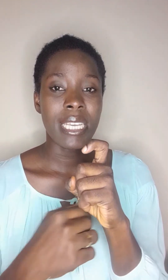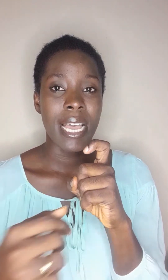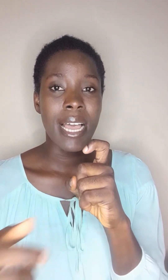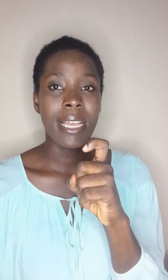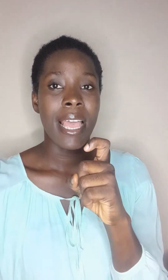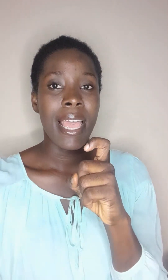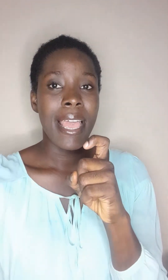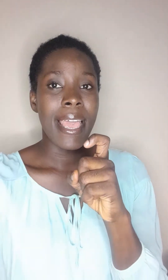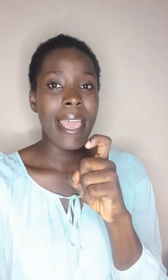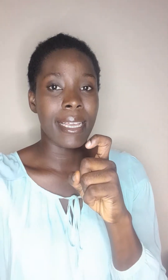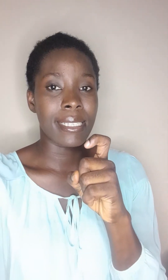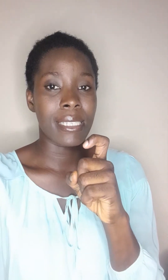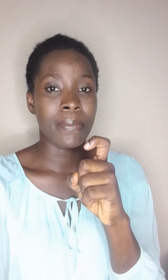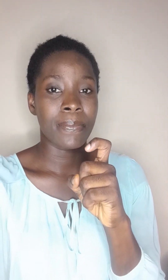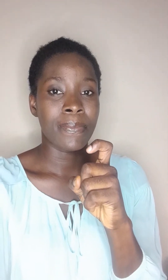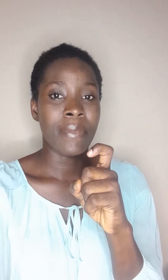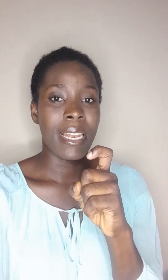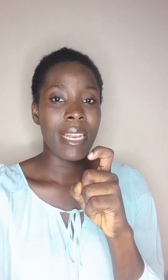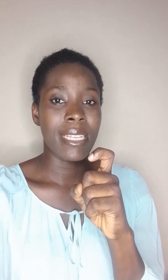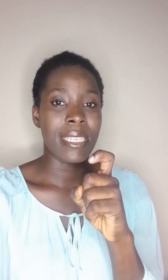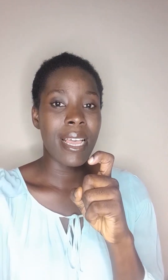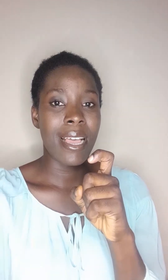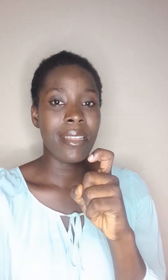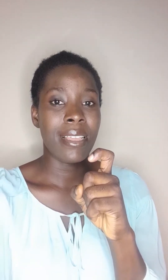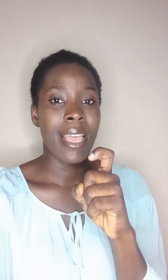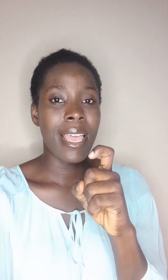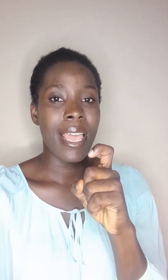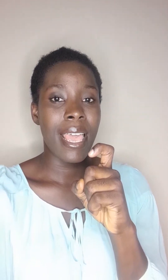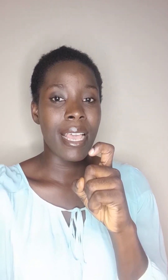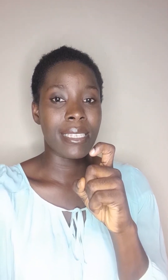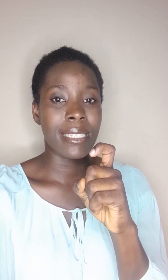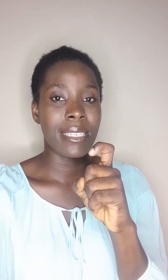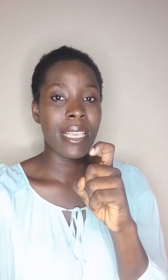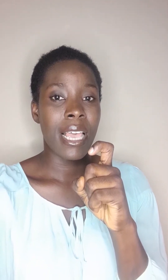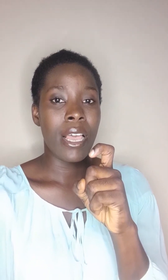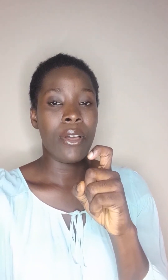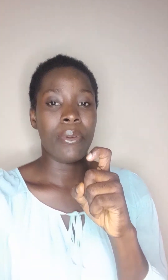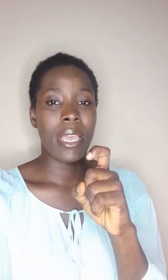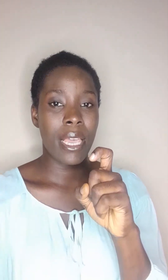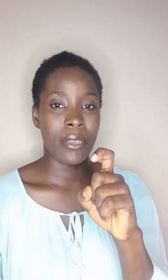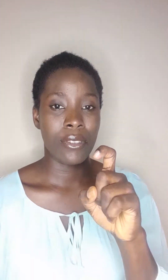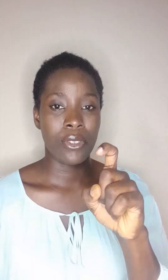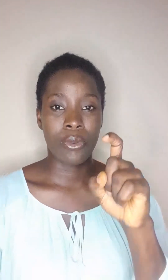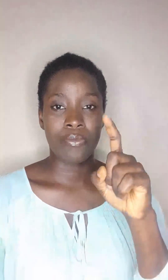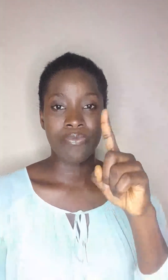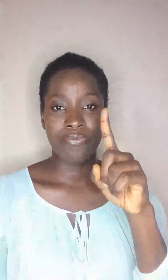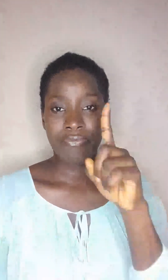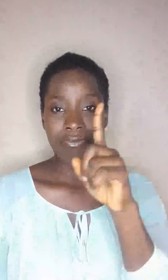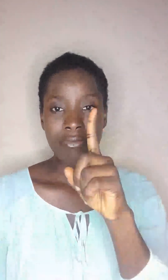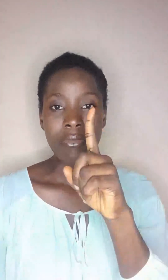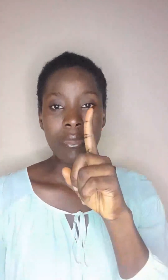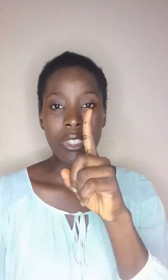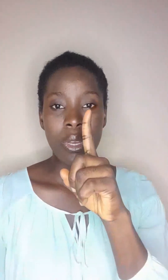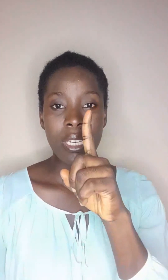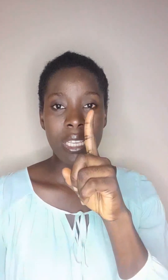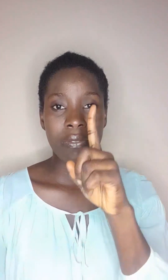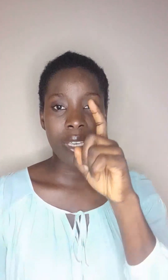letter X, letter X. Okay, so your index